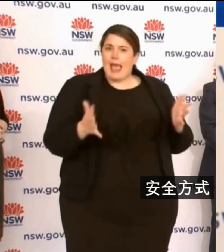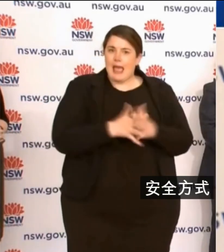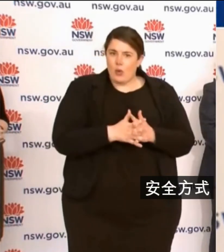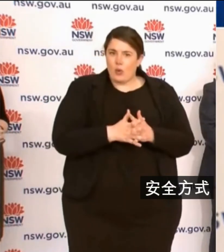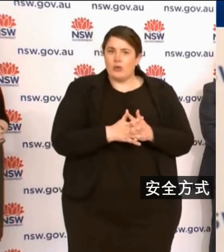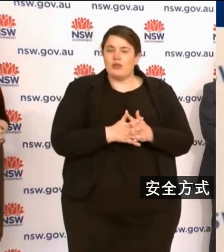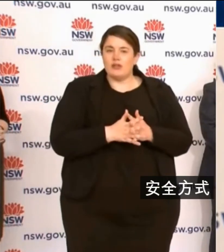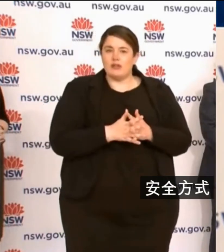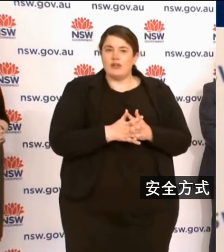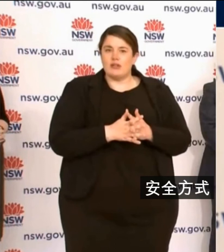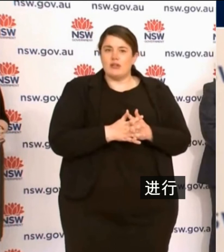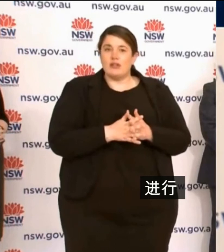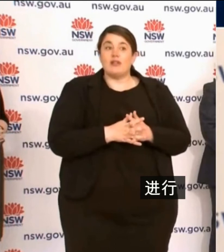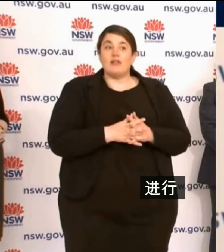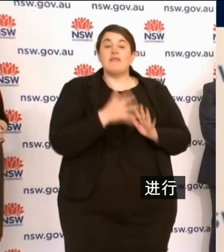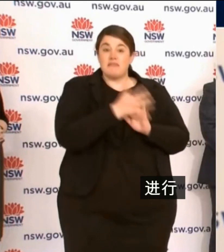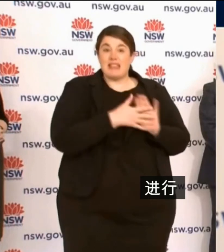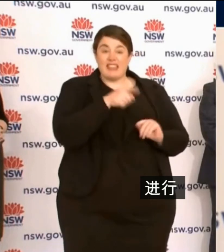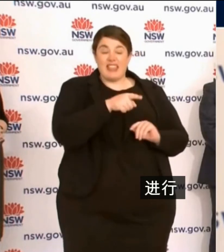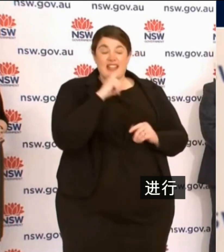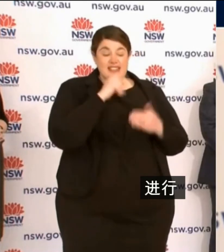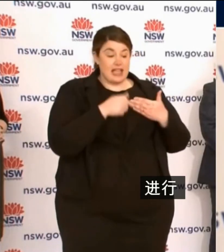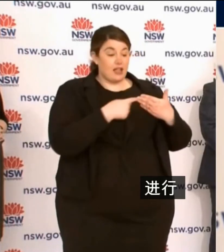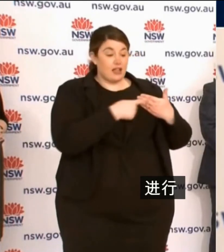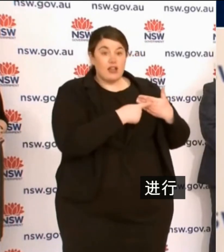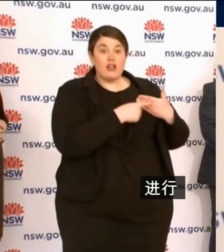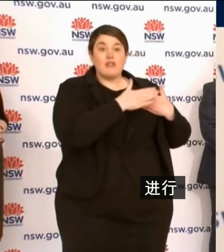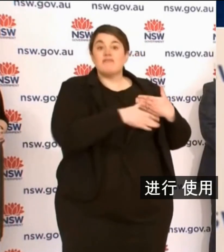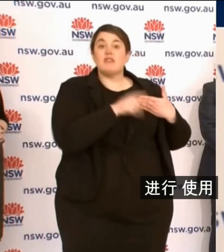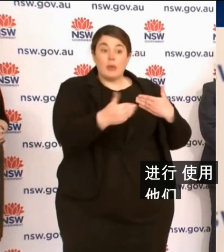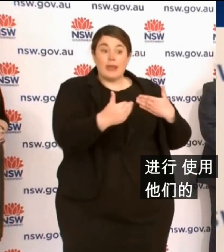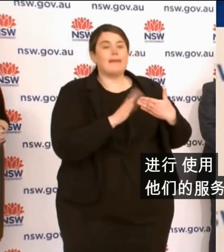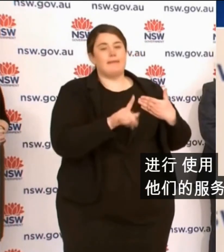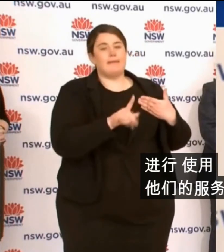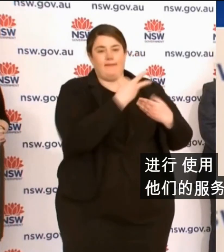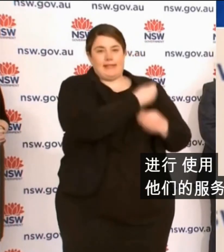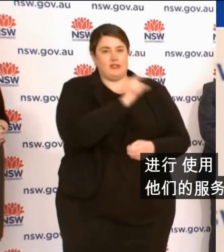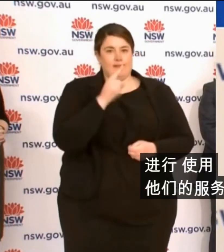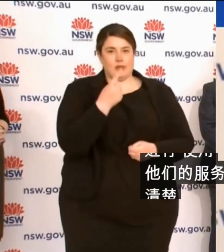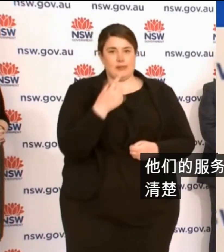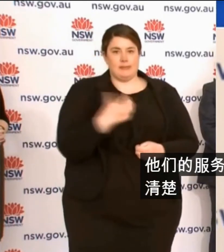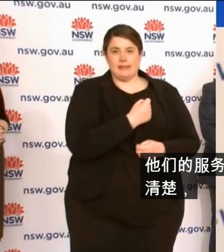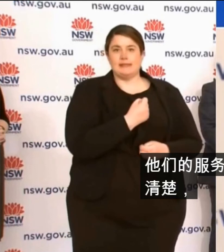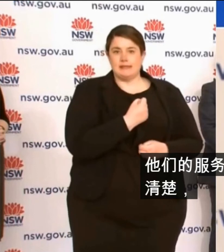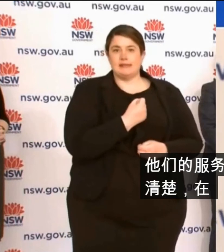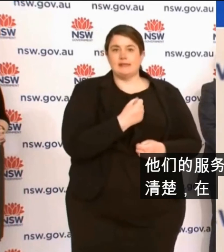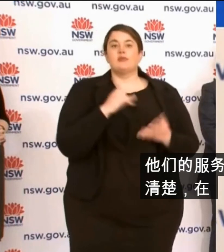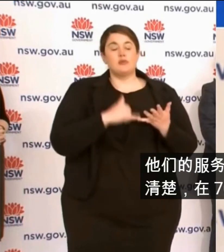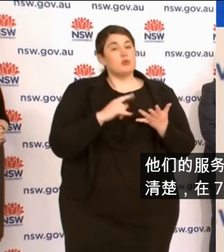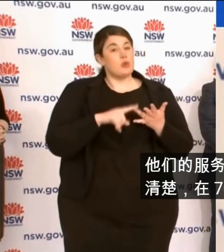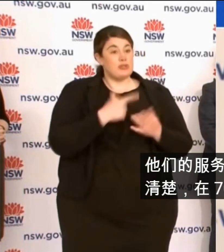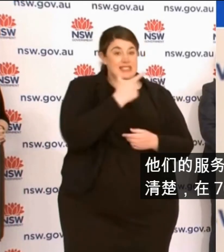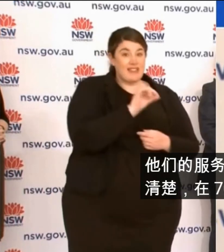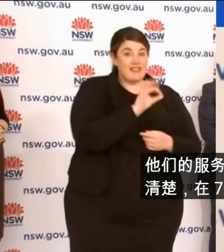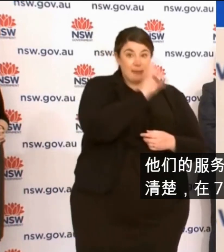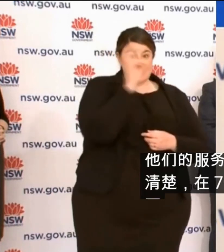at the time, to offer vaccinated citizens opportunities to use their services. And I want to be very clear about that. At 70%